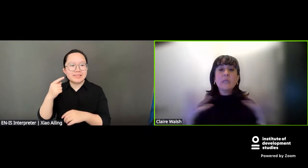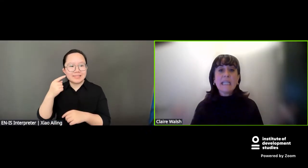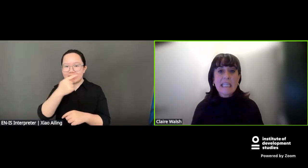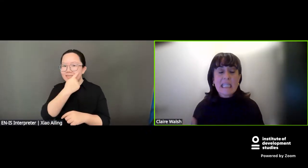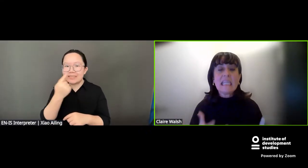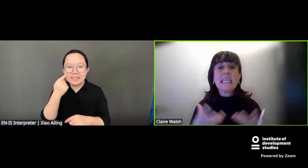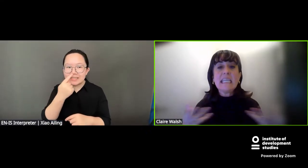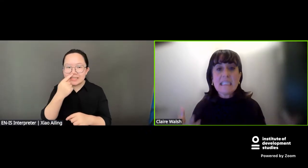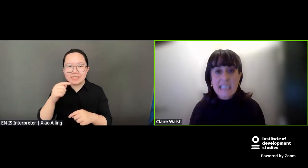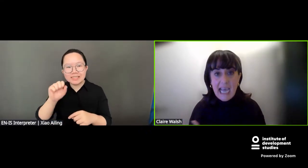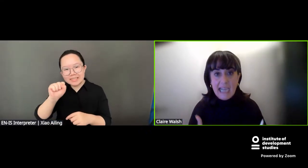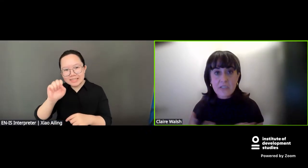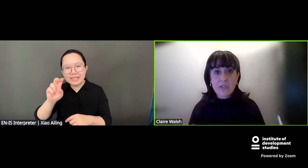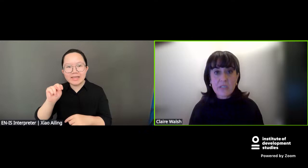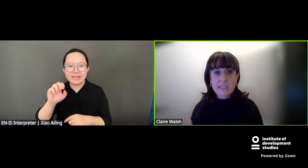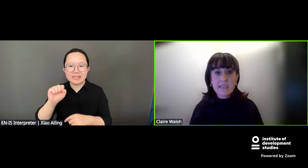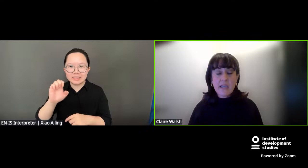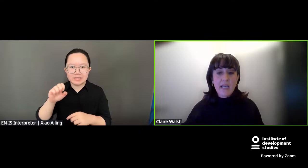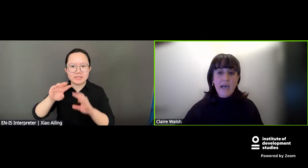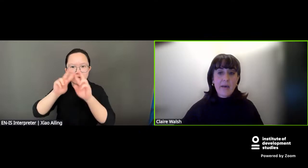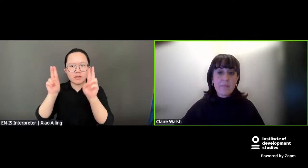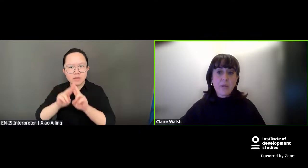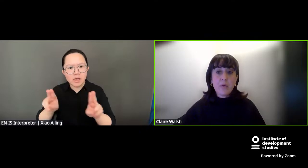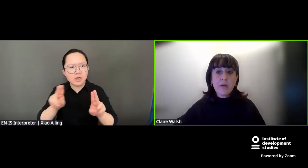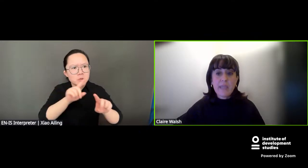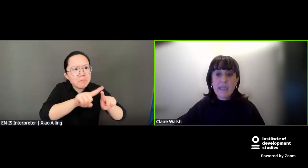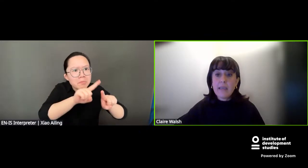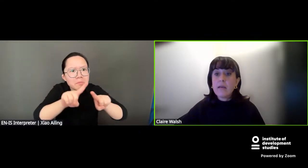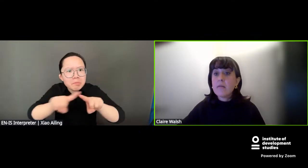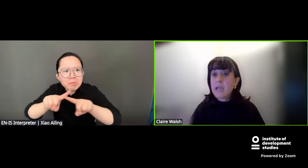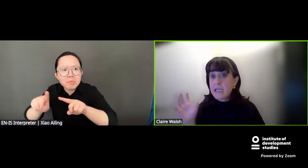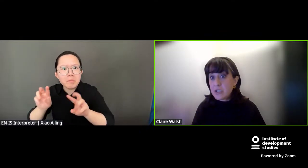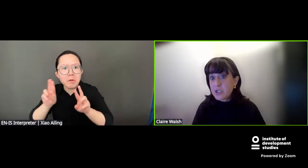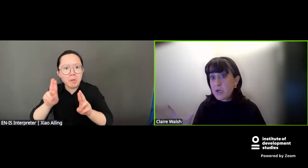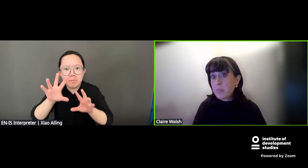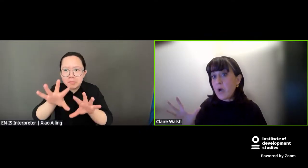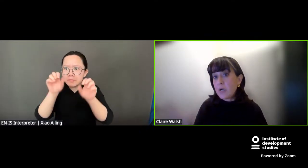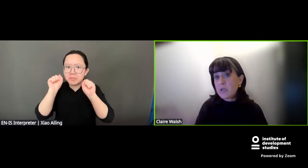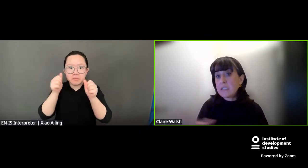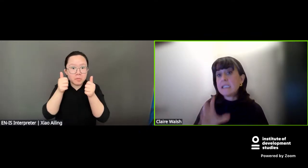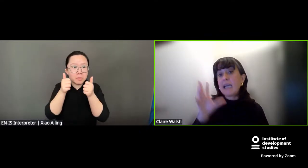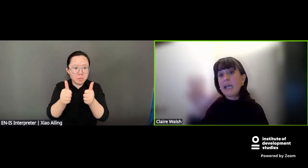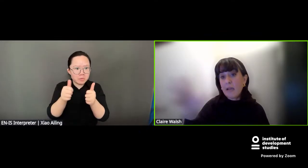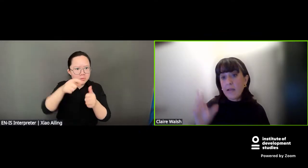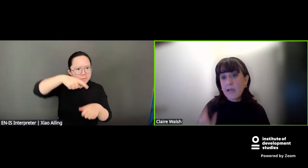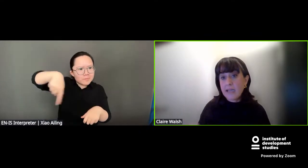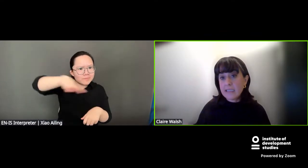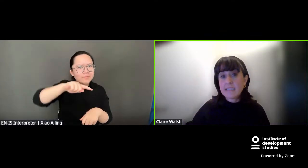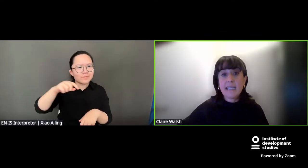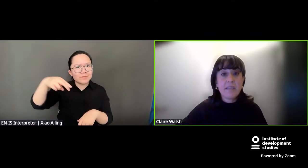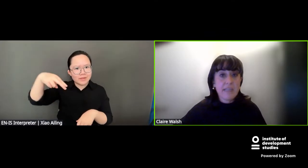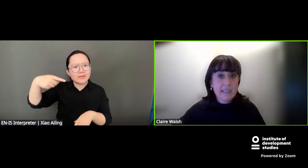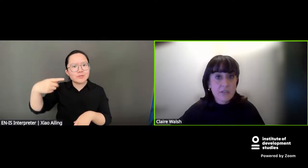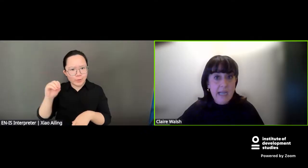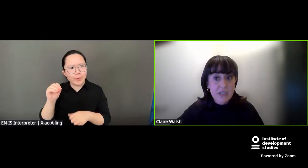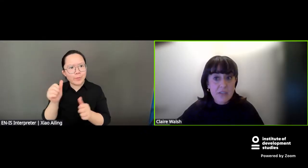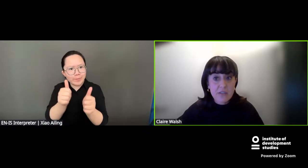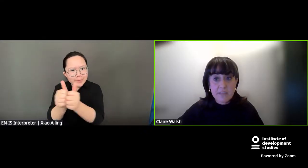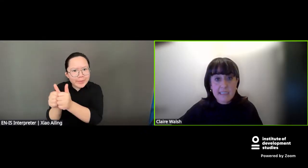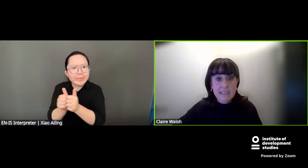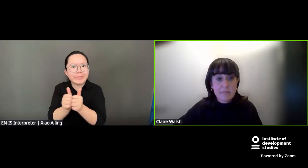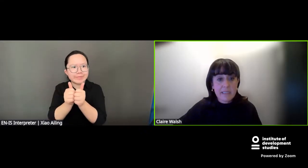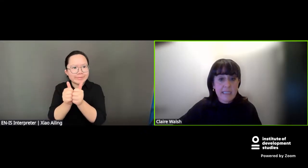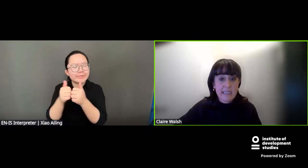it's really these actors who are the NGO partners, save the